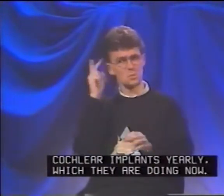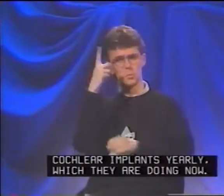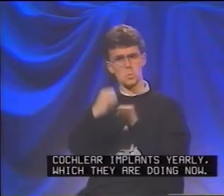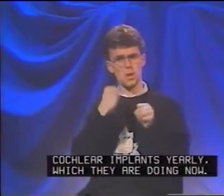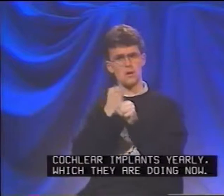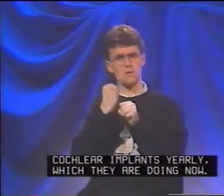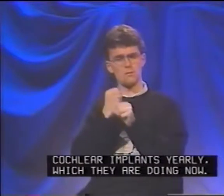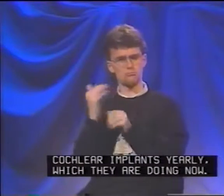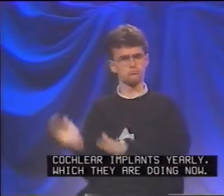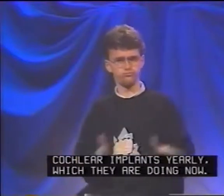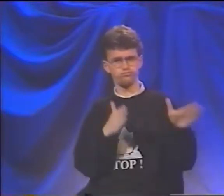which they are doing now.